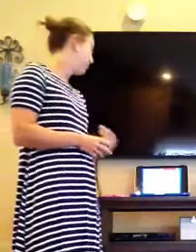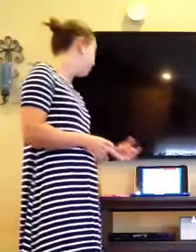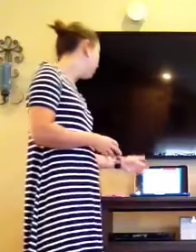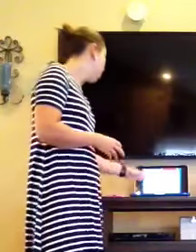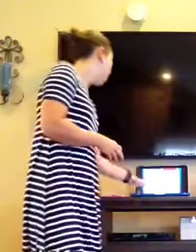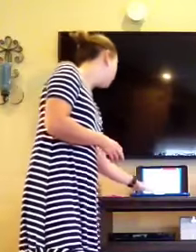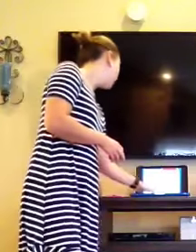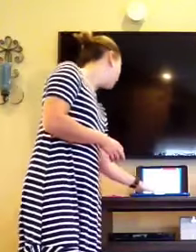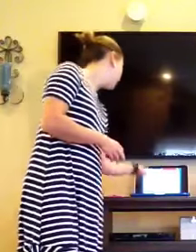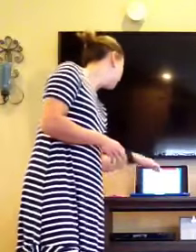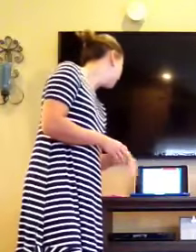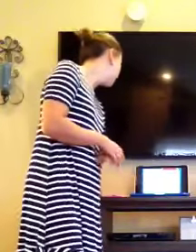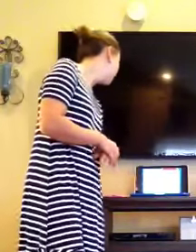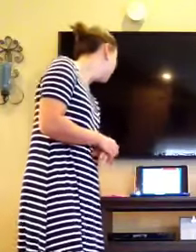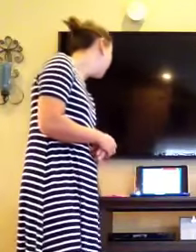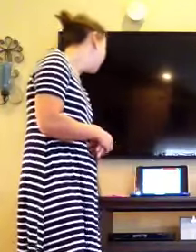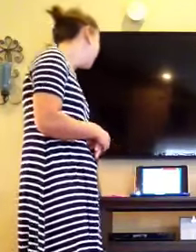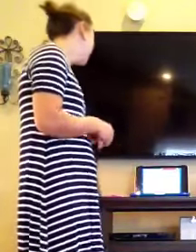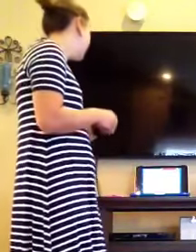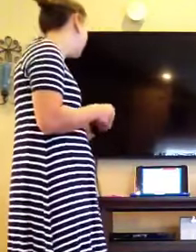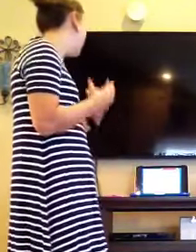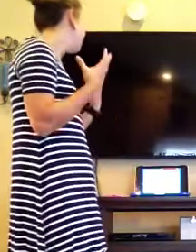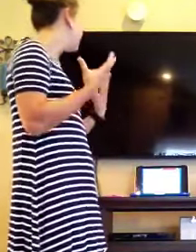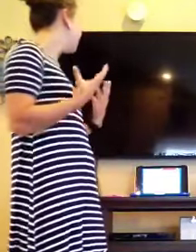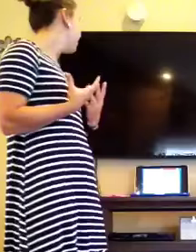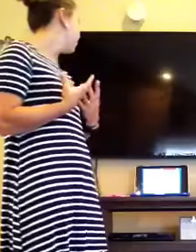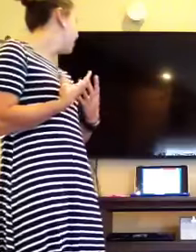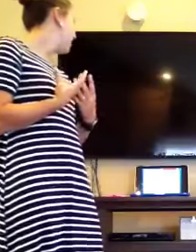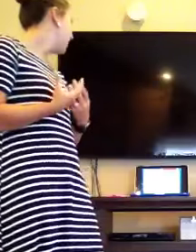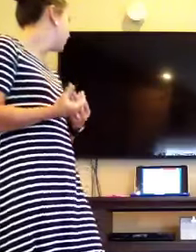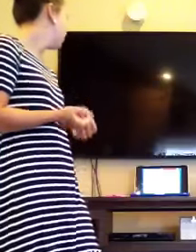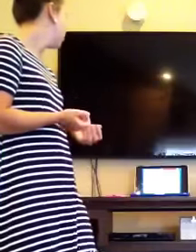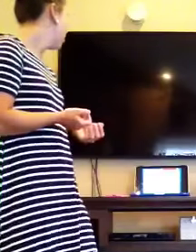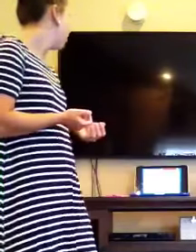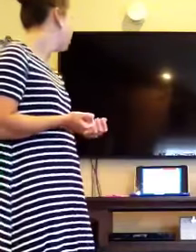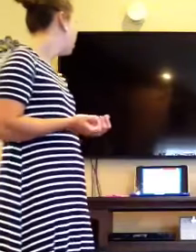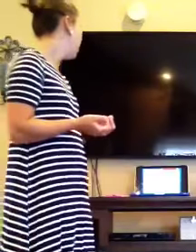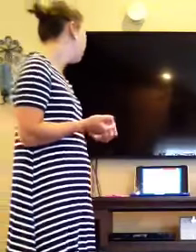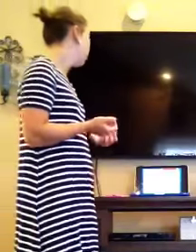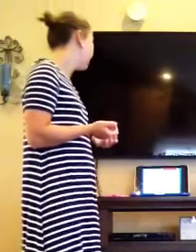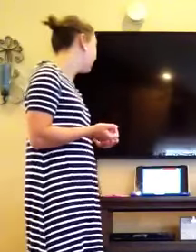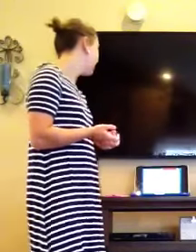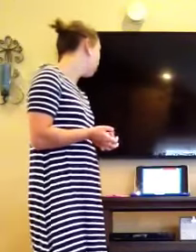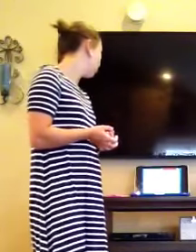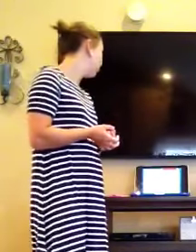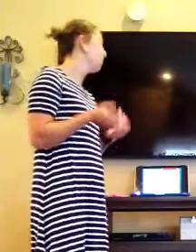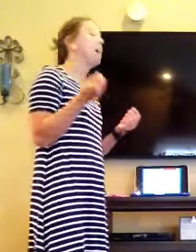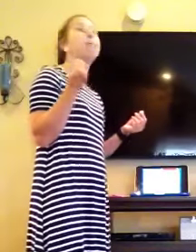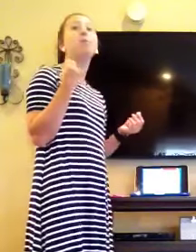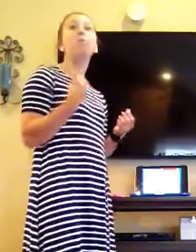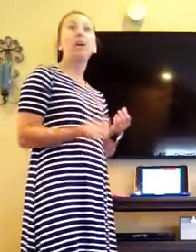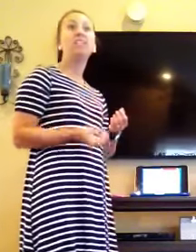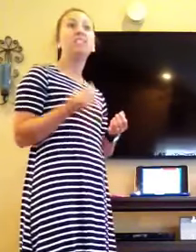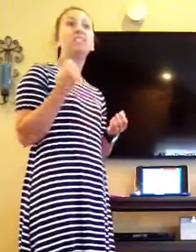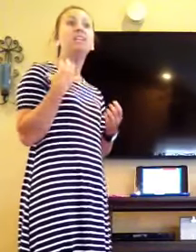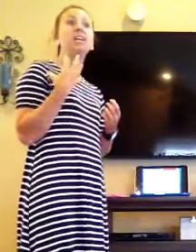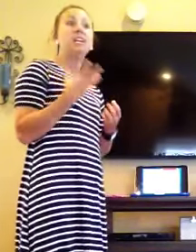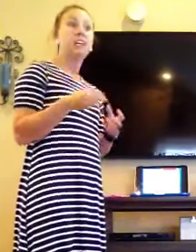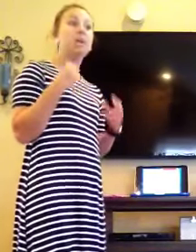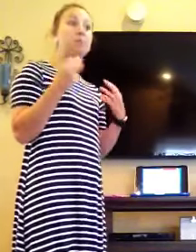classroom jobs. So I believe that creating classroom jobs will help with wasted instructional time and wasted time